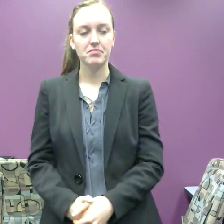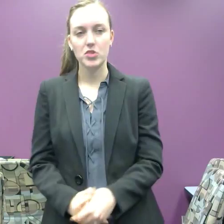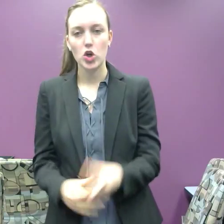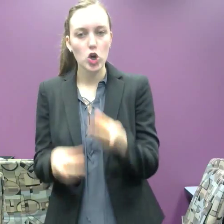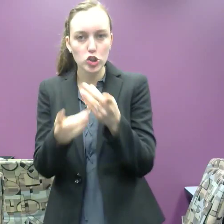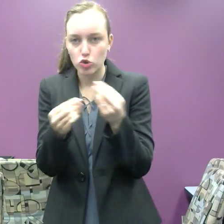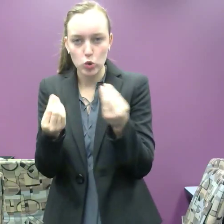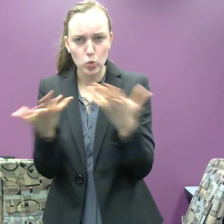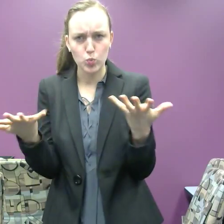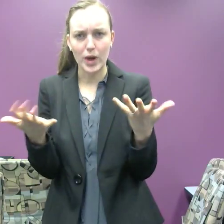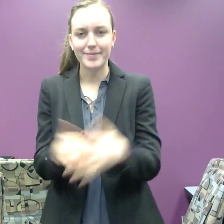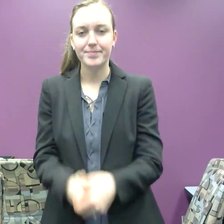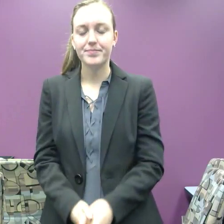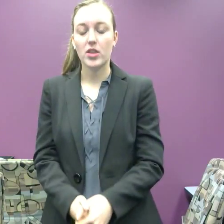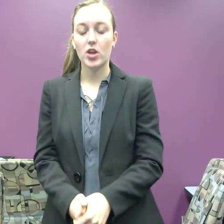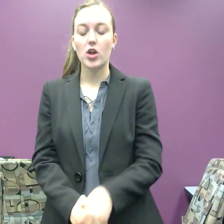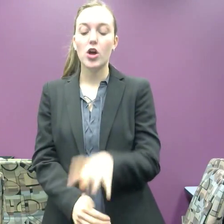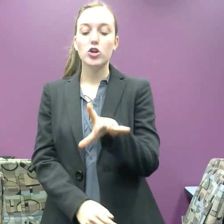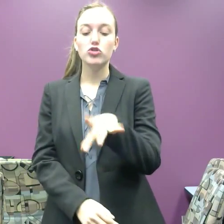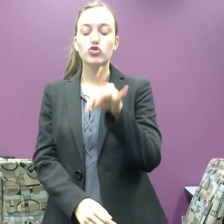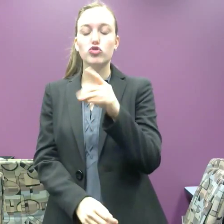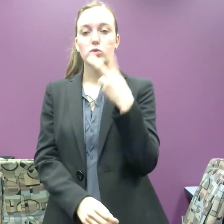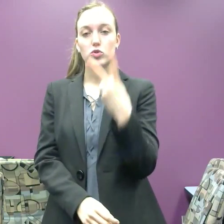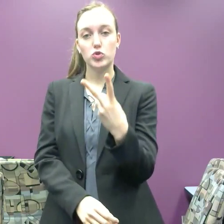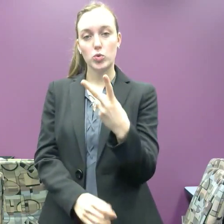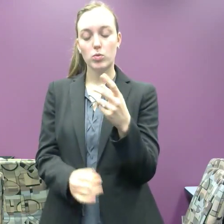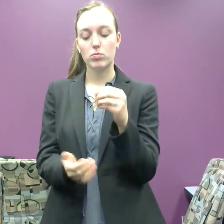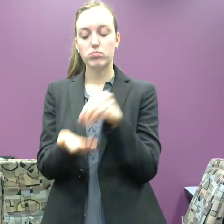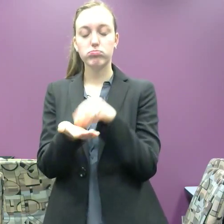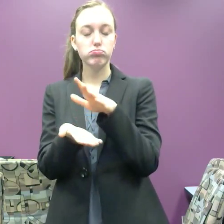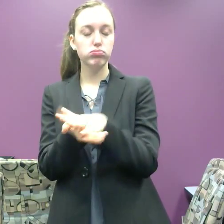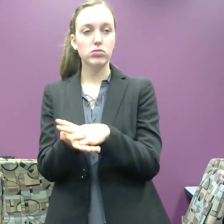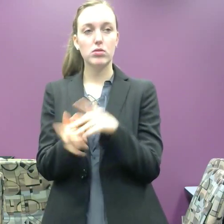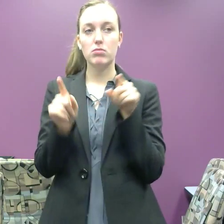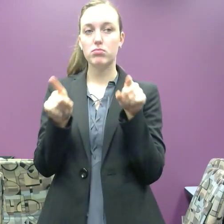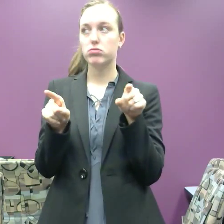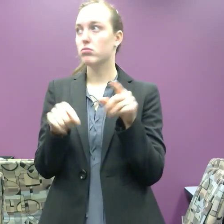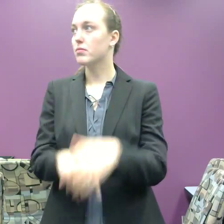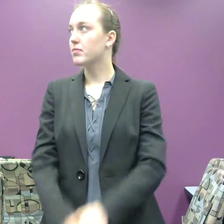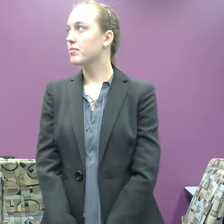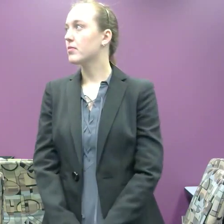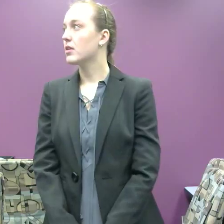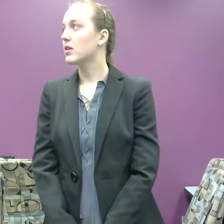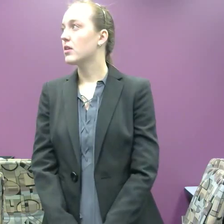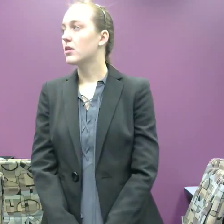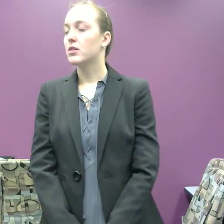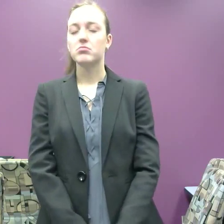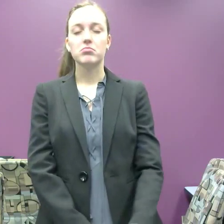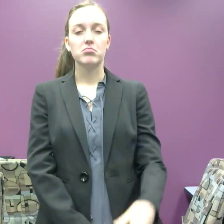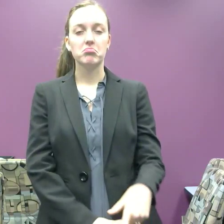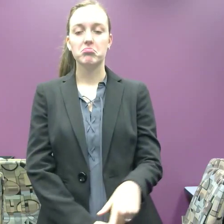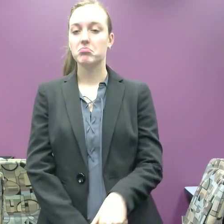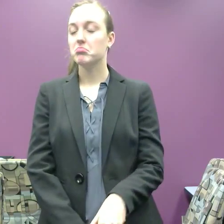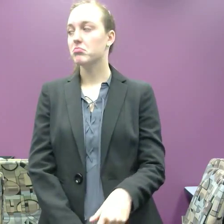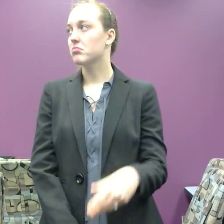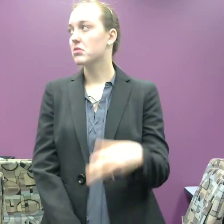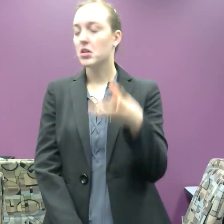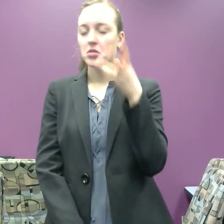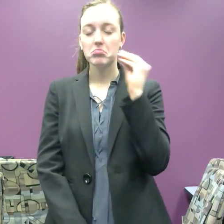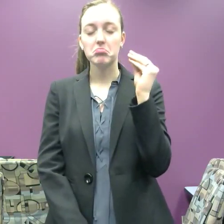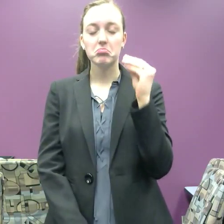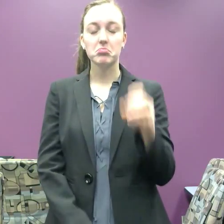And you just basically close your eyes. Now look so I get it on the line, but you basically close your eyes and you say,